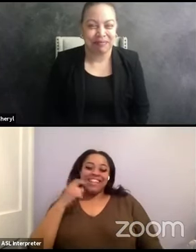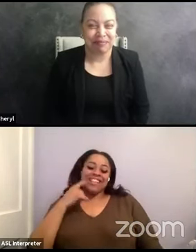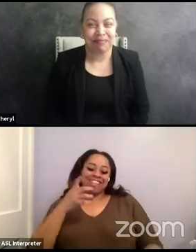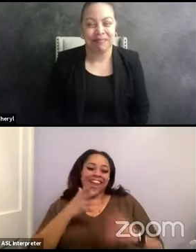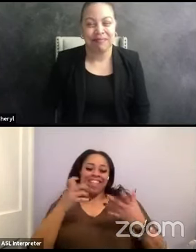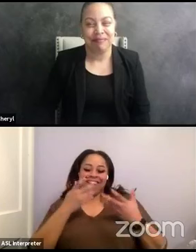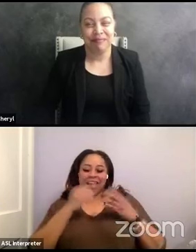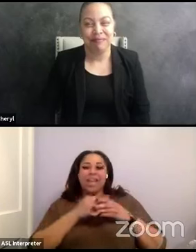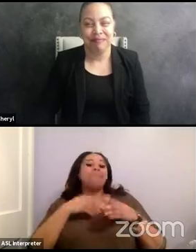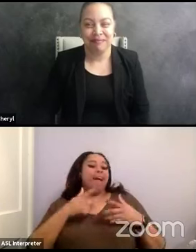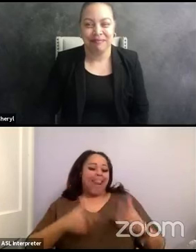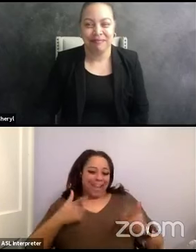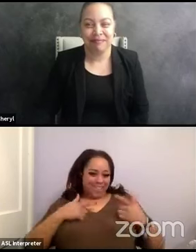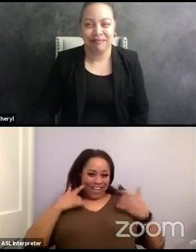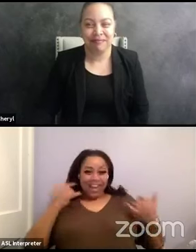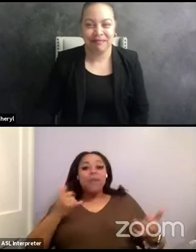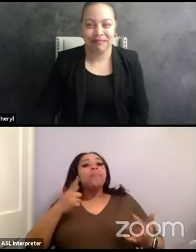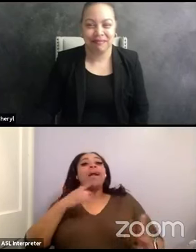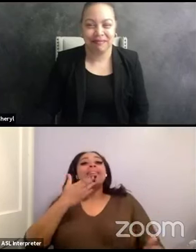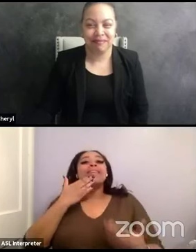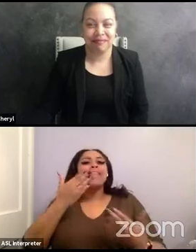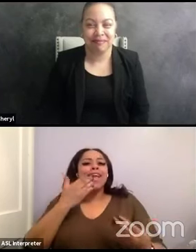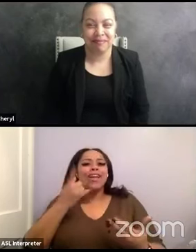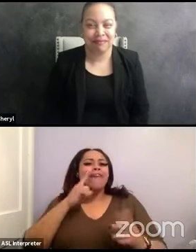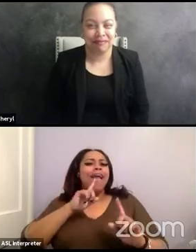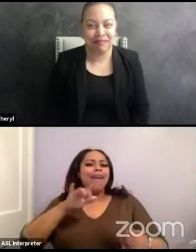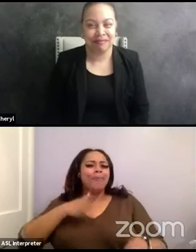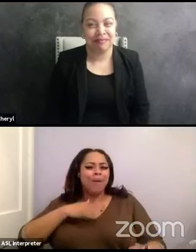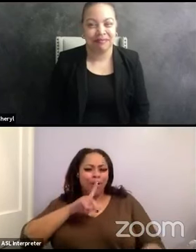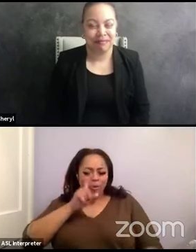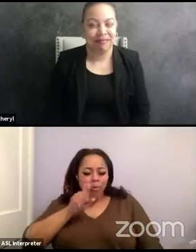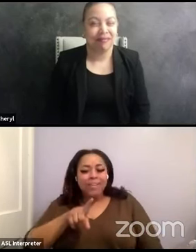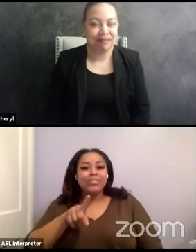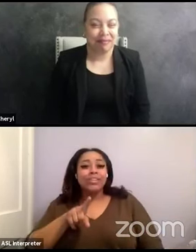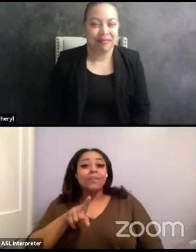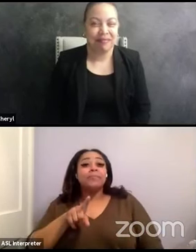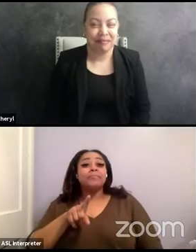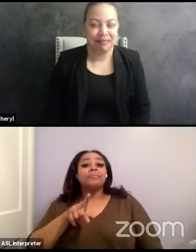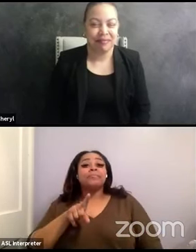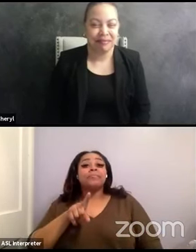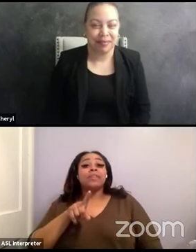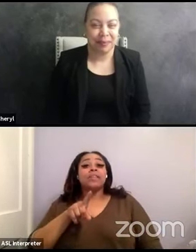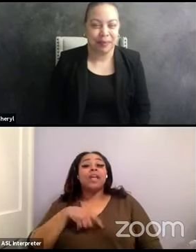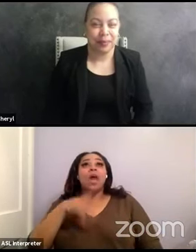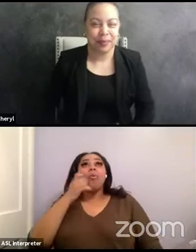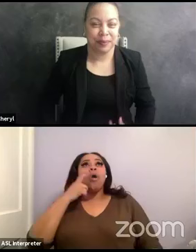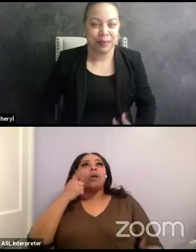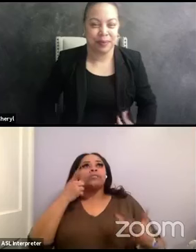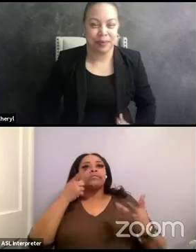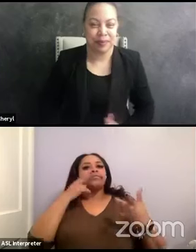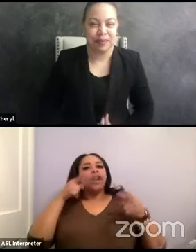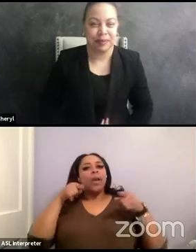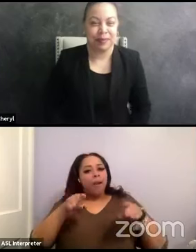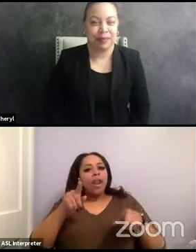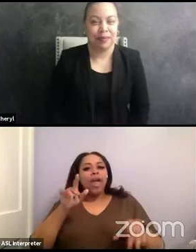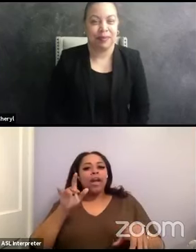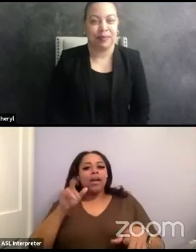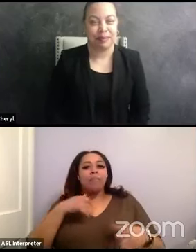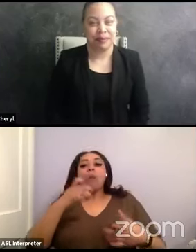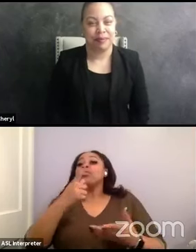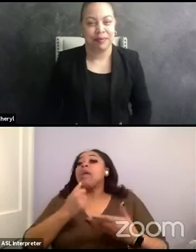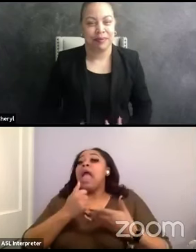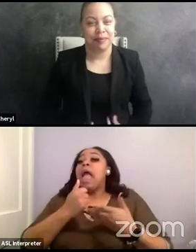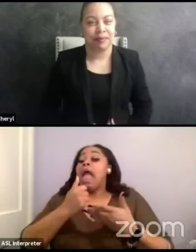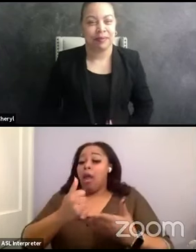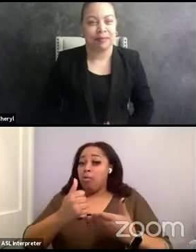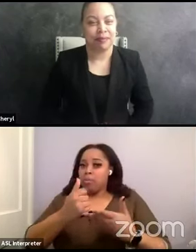my life, right? So thank you for answering my question. I wanted to draw a parallel if I could, but I want you to help me draw